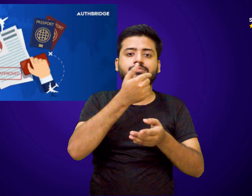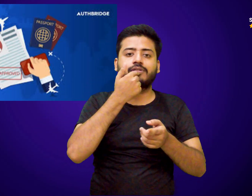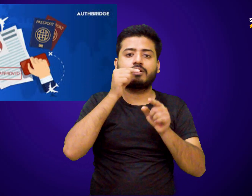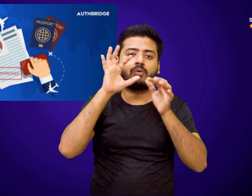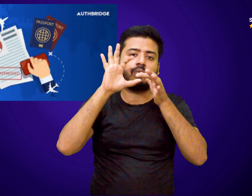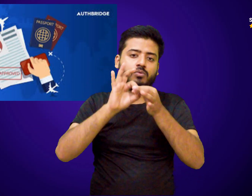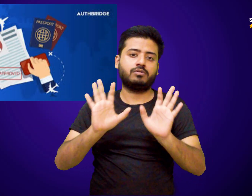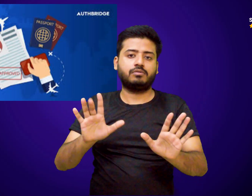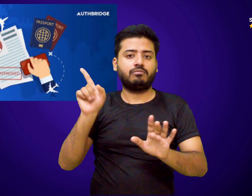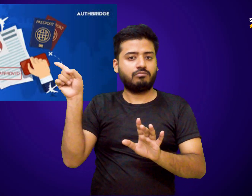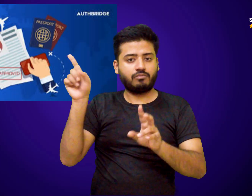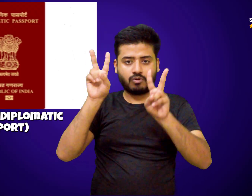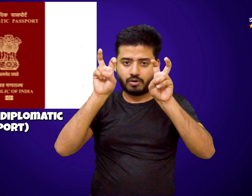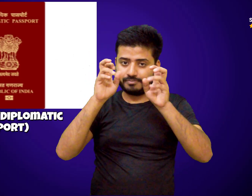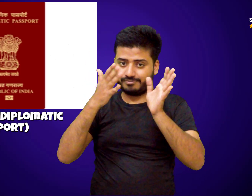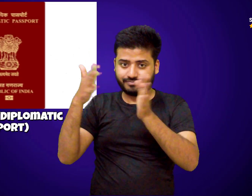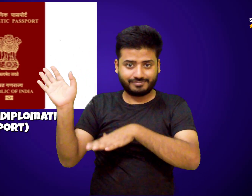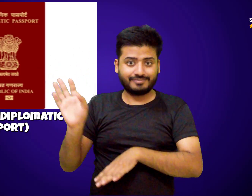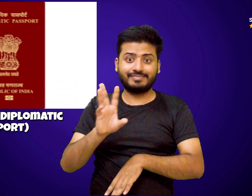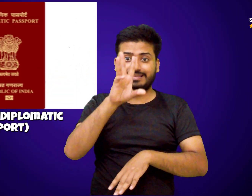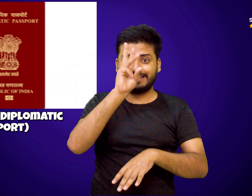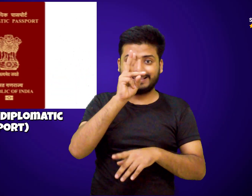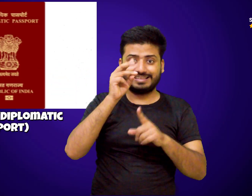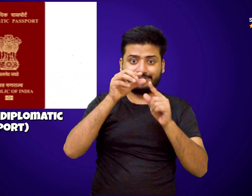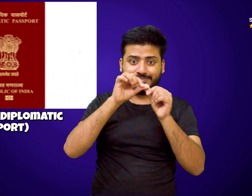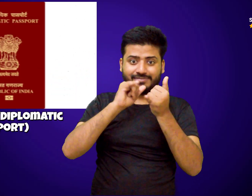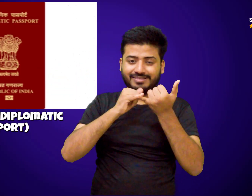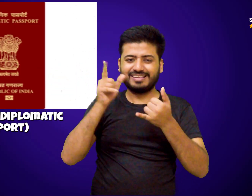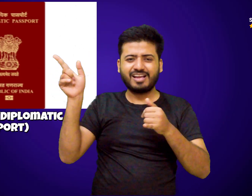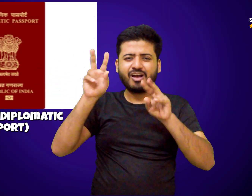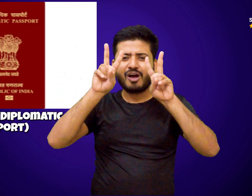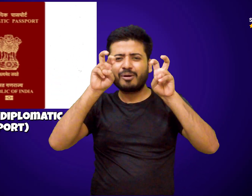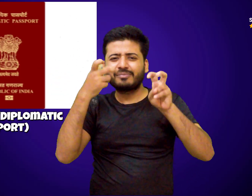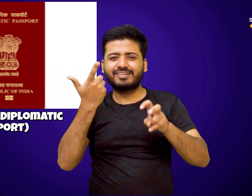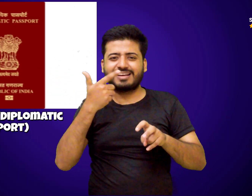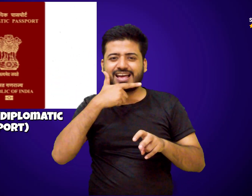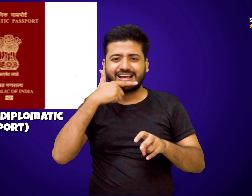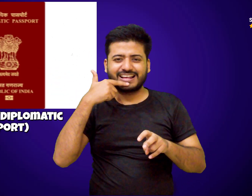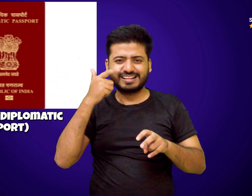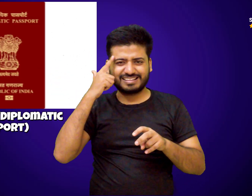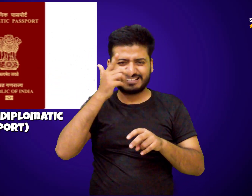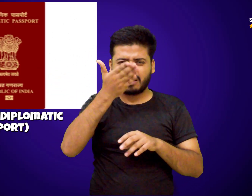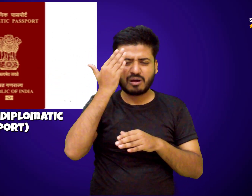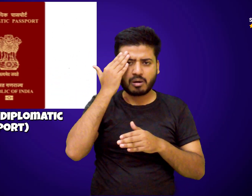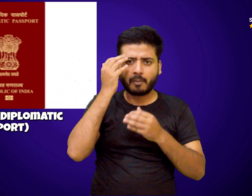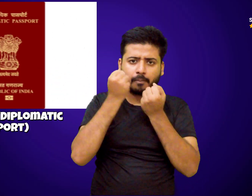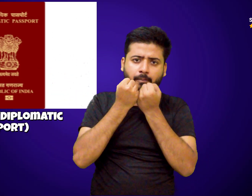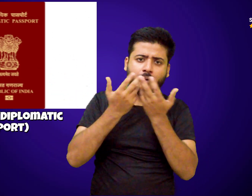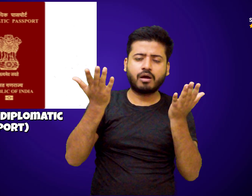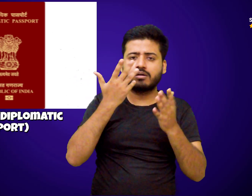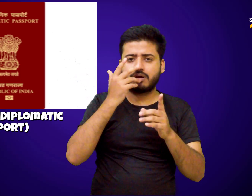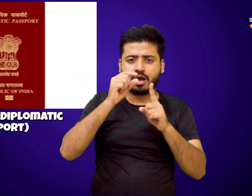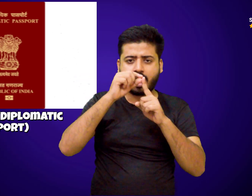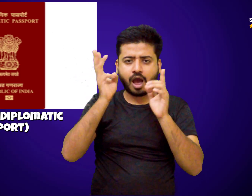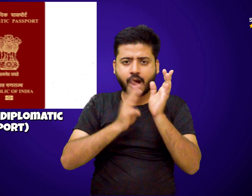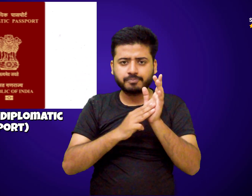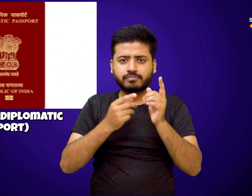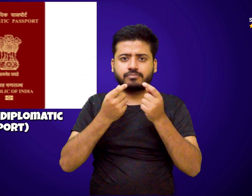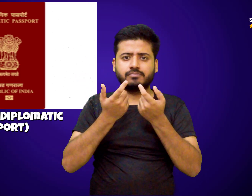passport category, the query may refer to two different things. The passport booklet itself. This is the physical booklet containing